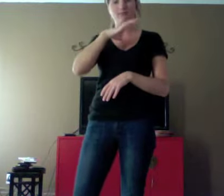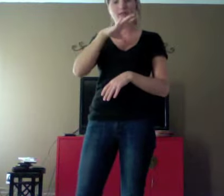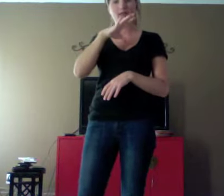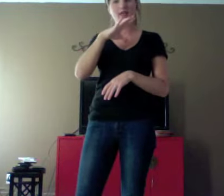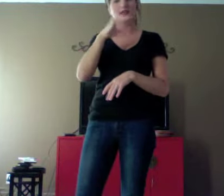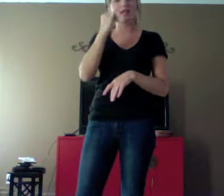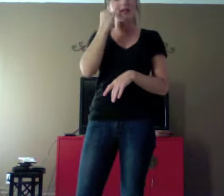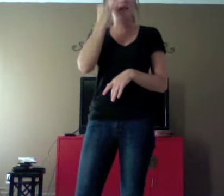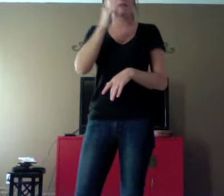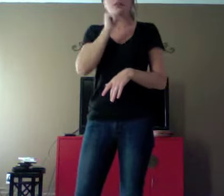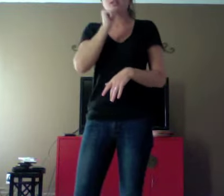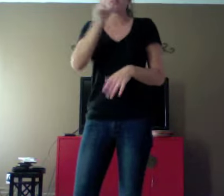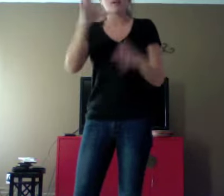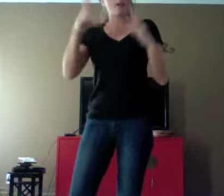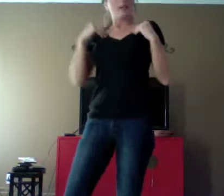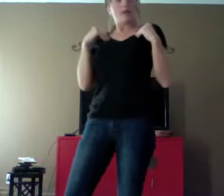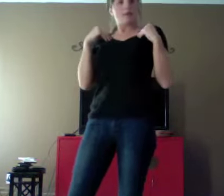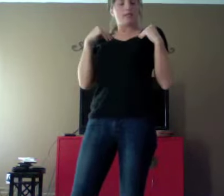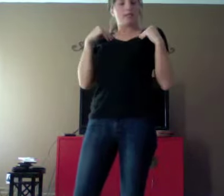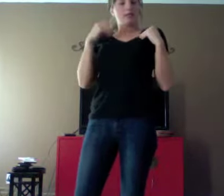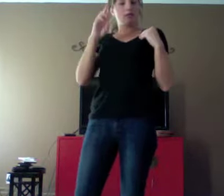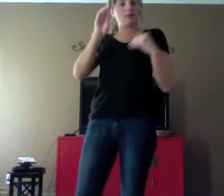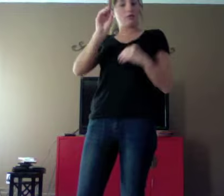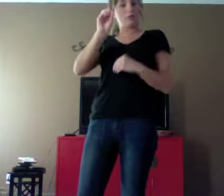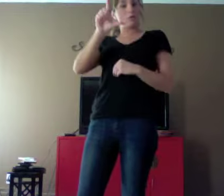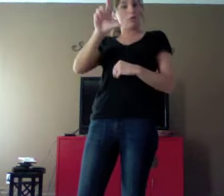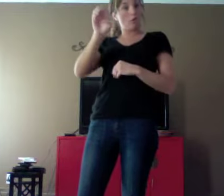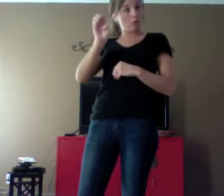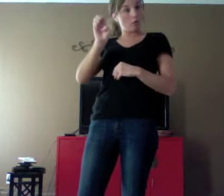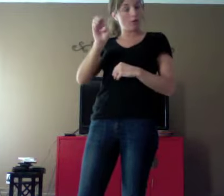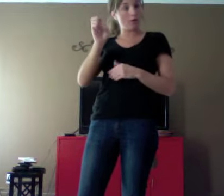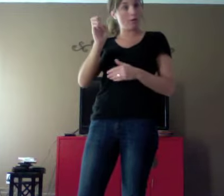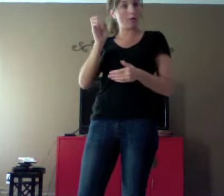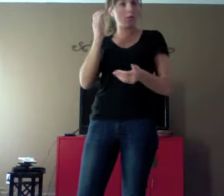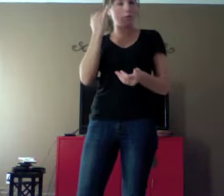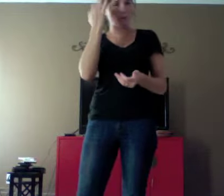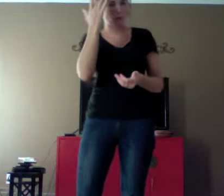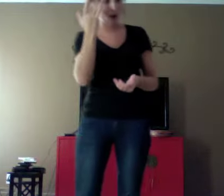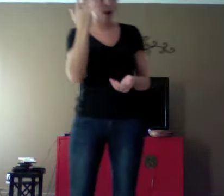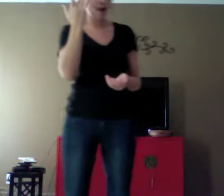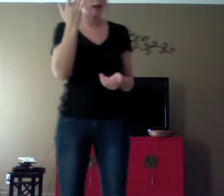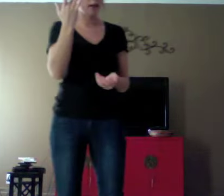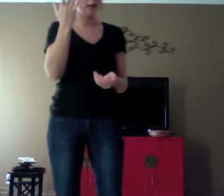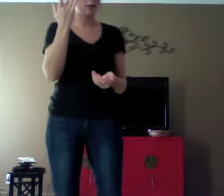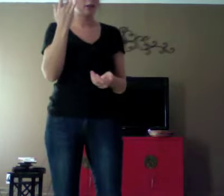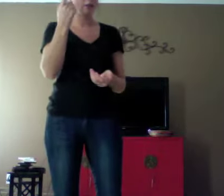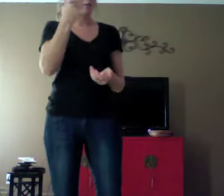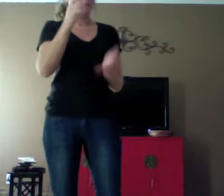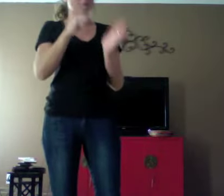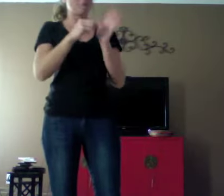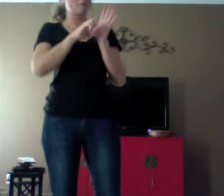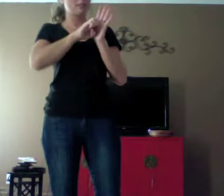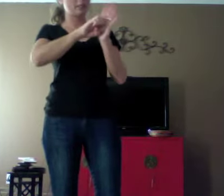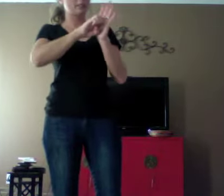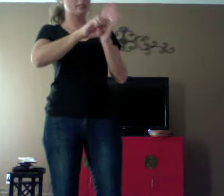Is it because you didn't have a good example? And I believe sometimes that's it. Your daddy did not accept his role as a leader and you really